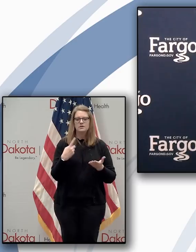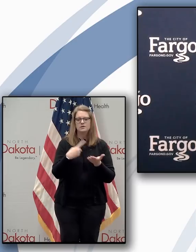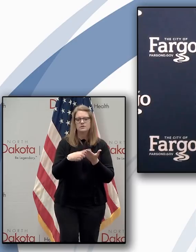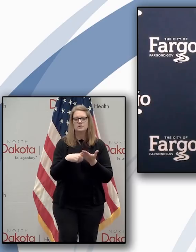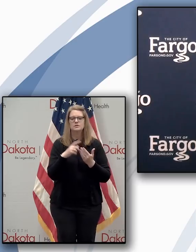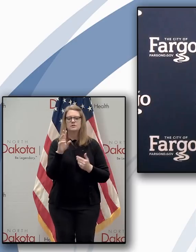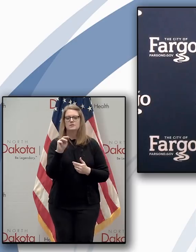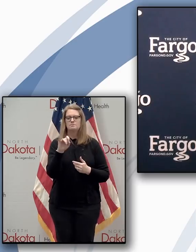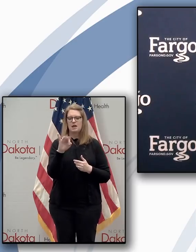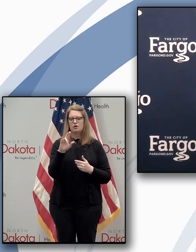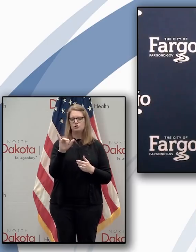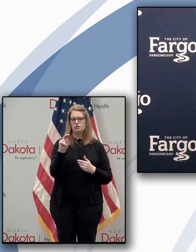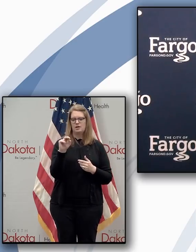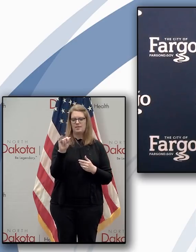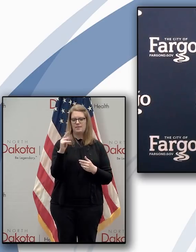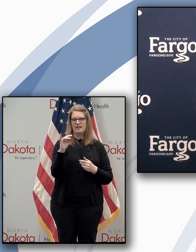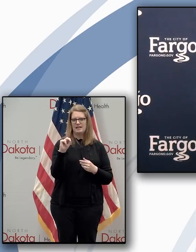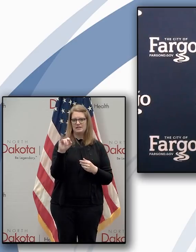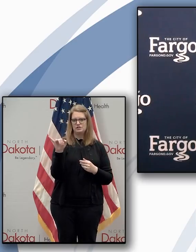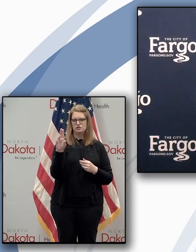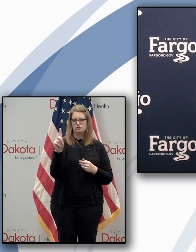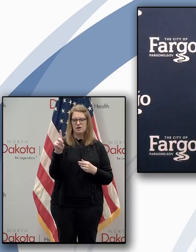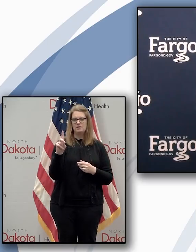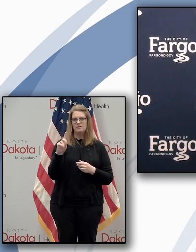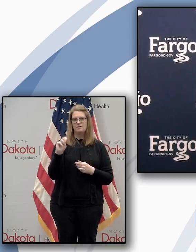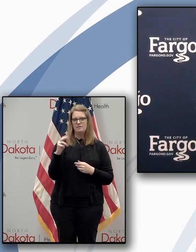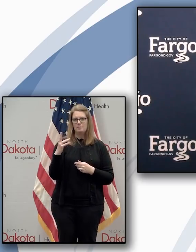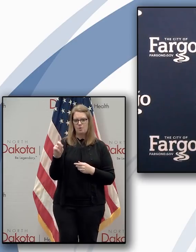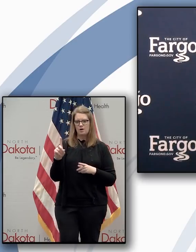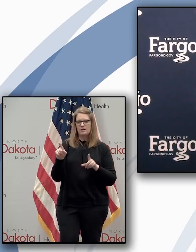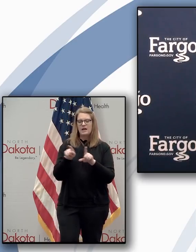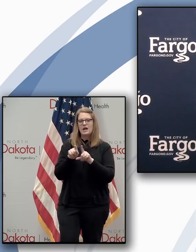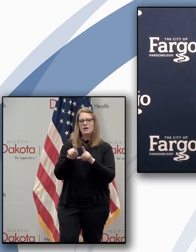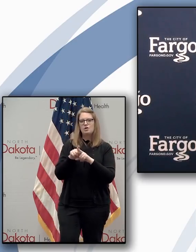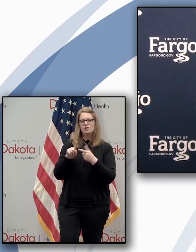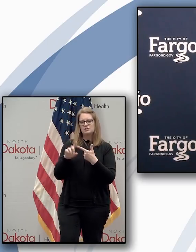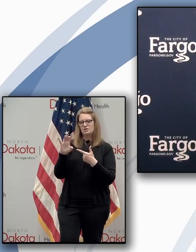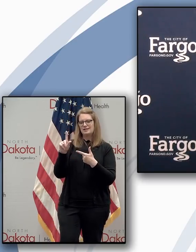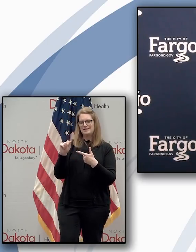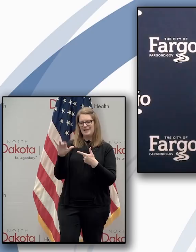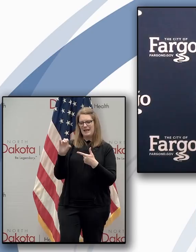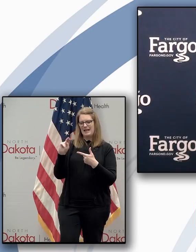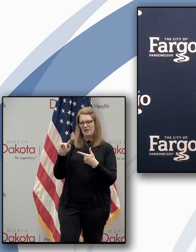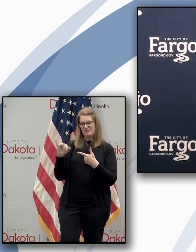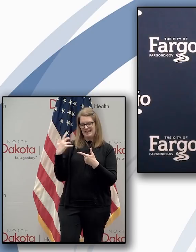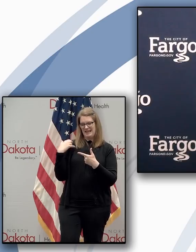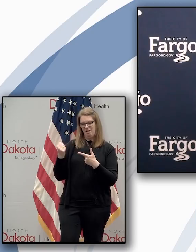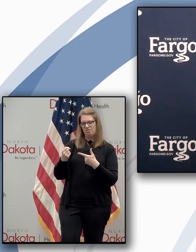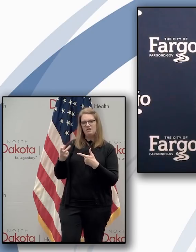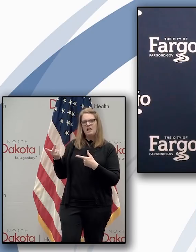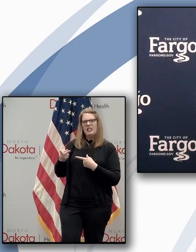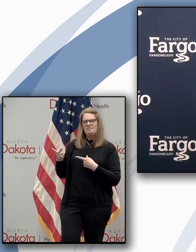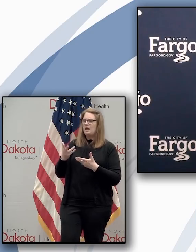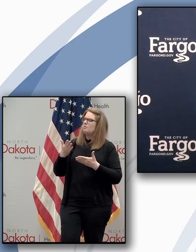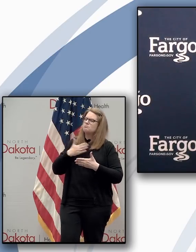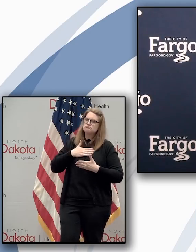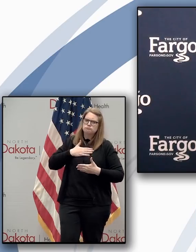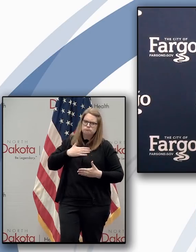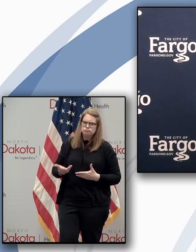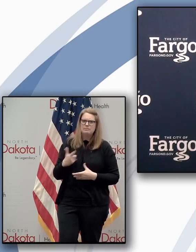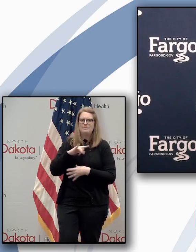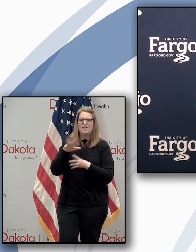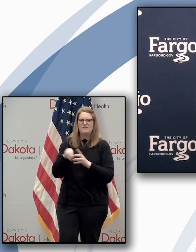Jonathan Judd from Moorhead and with Kathy McKay, part of the Clay County Health. They are going to work with us. They're very happy to be part of this task force that